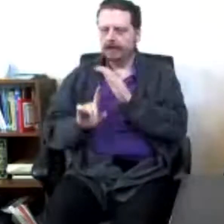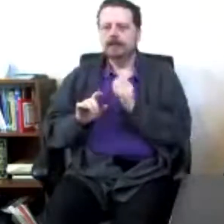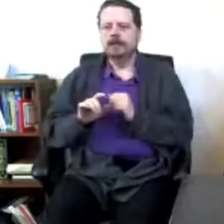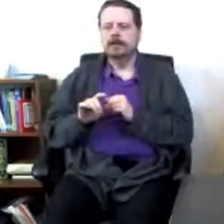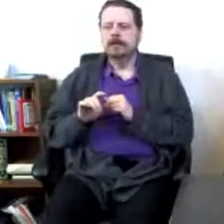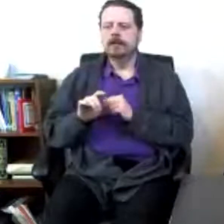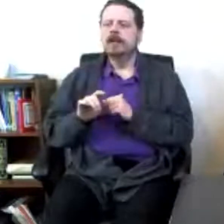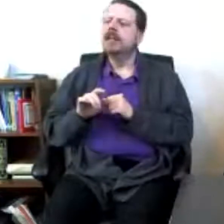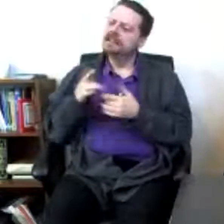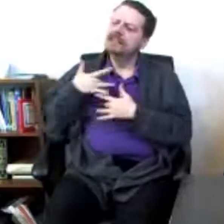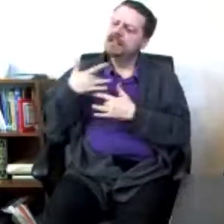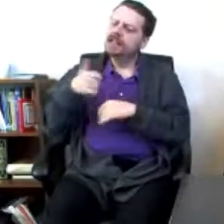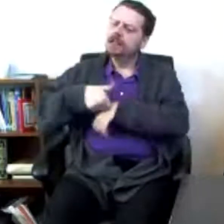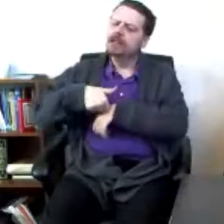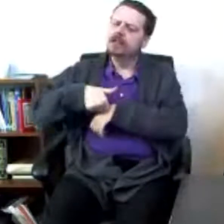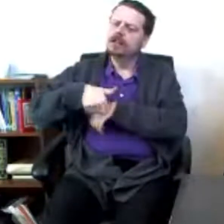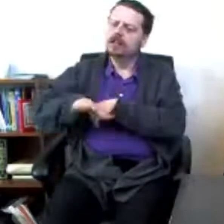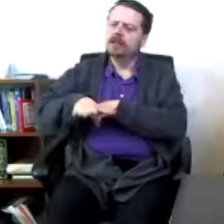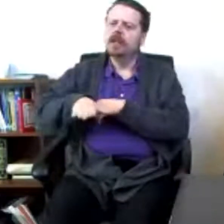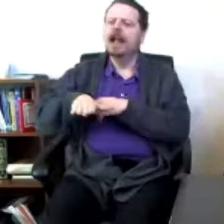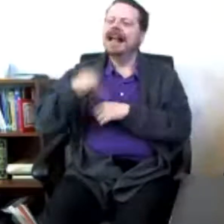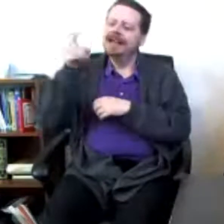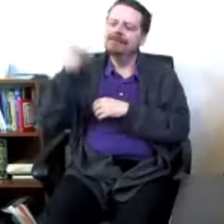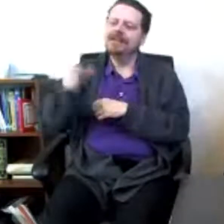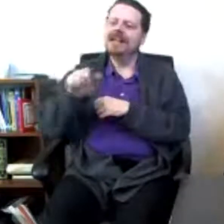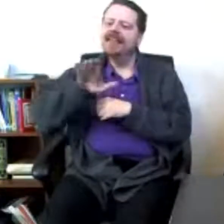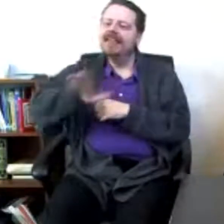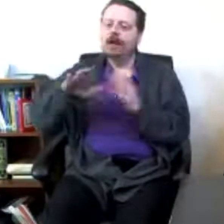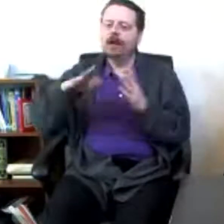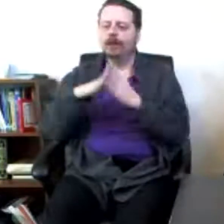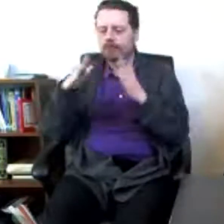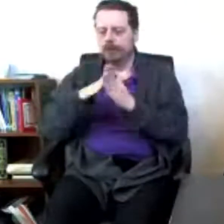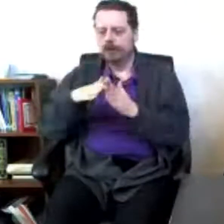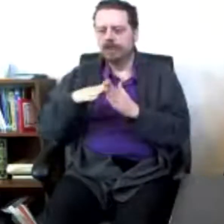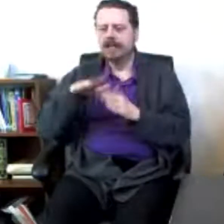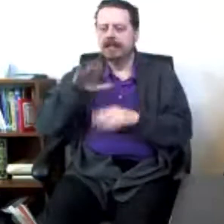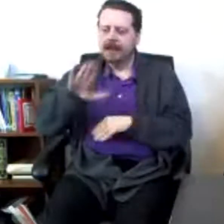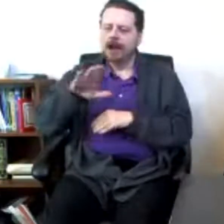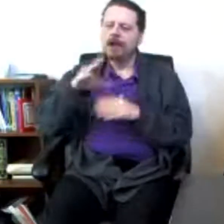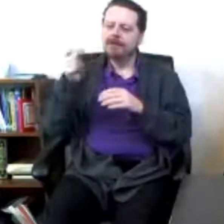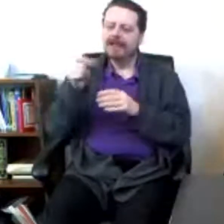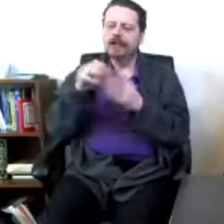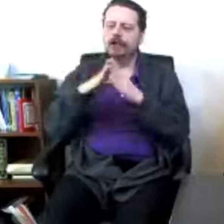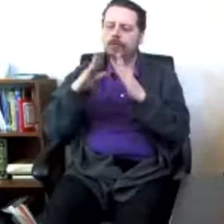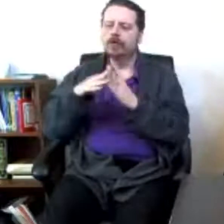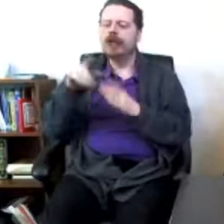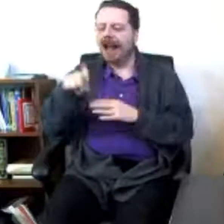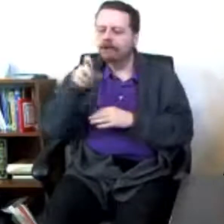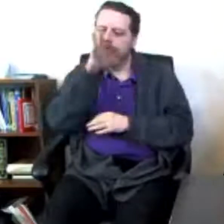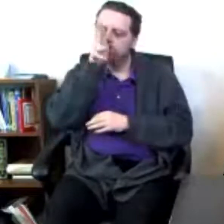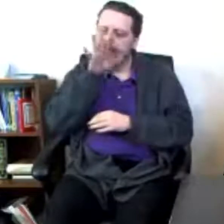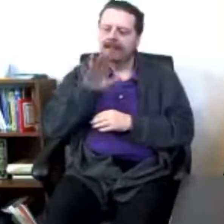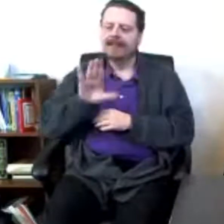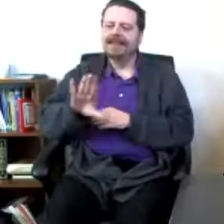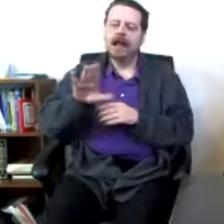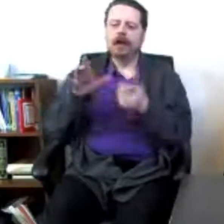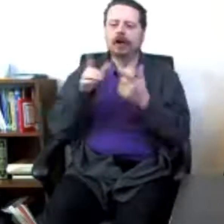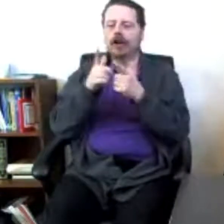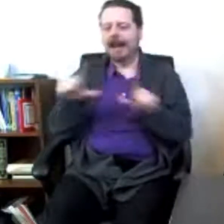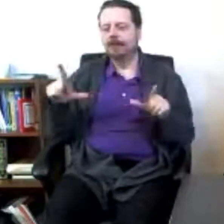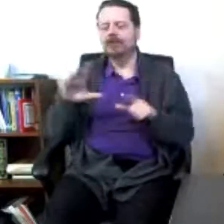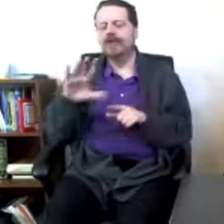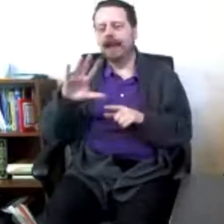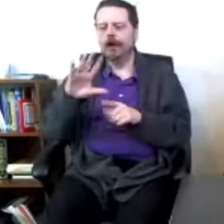sent to their immediate communities, of course. So they have to speak the language of the community, which